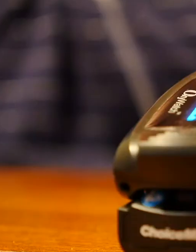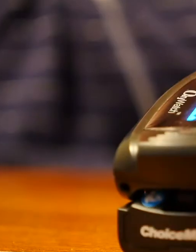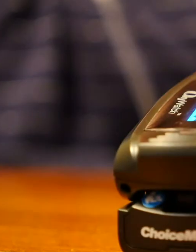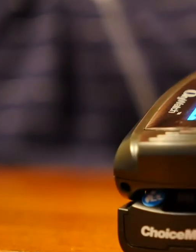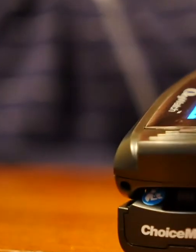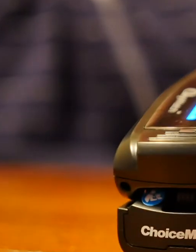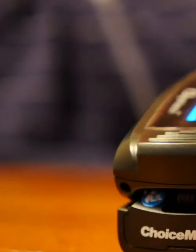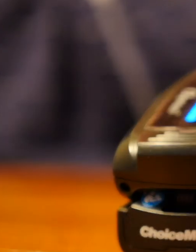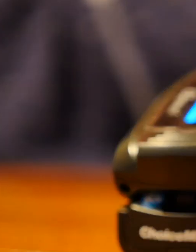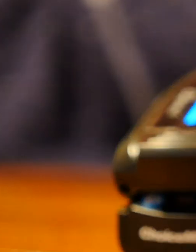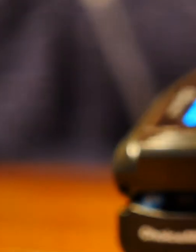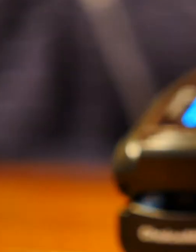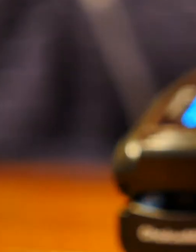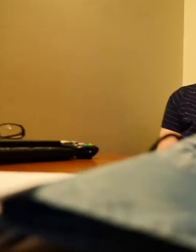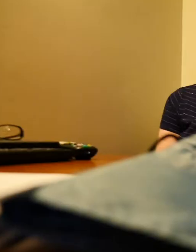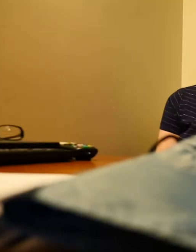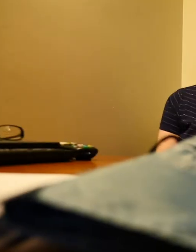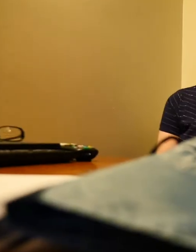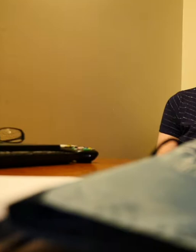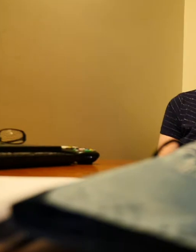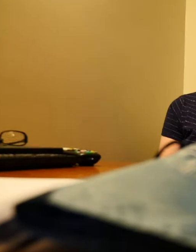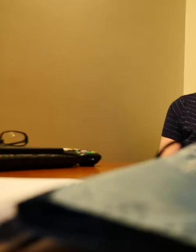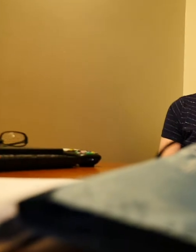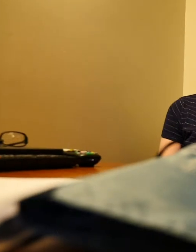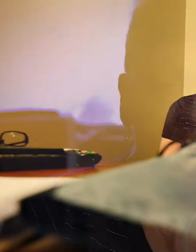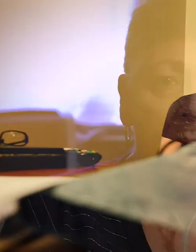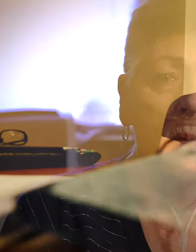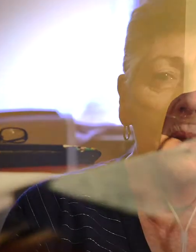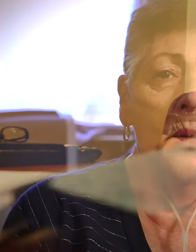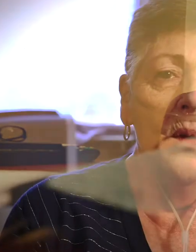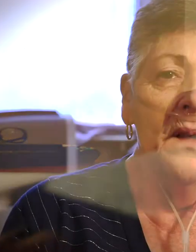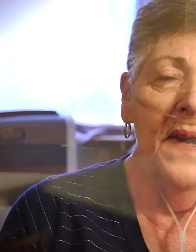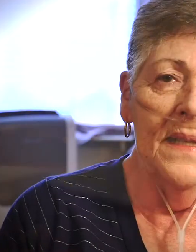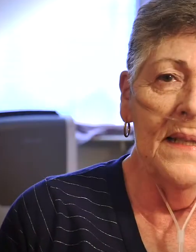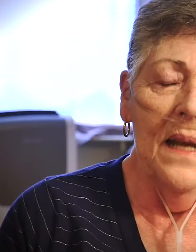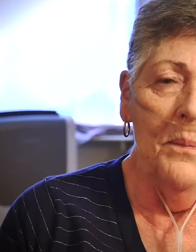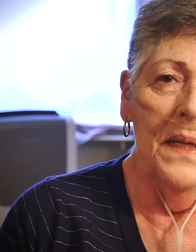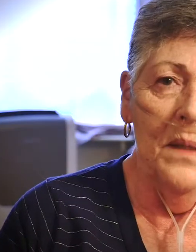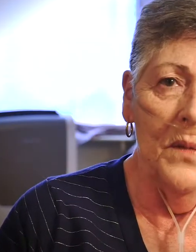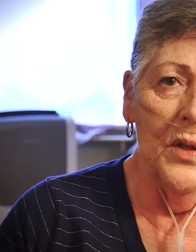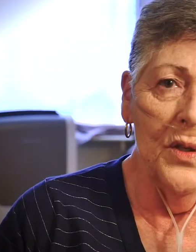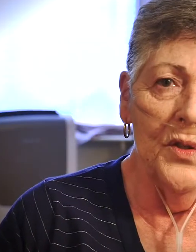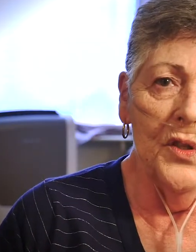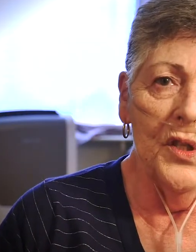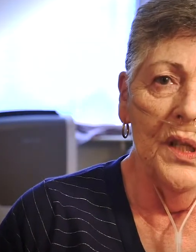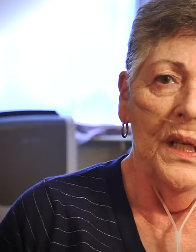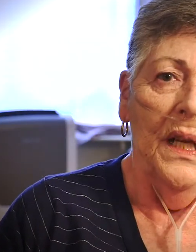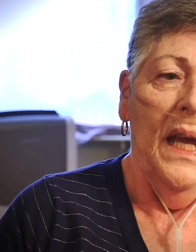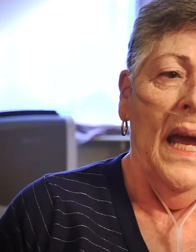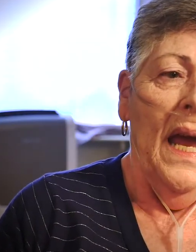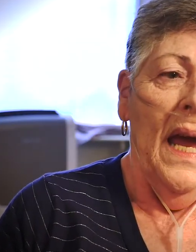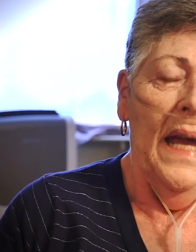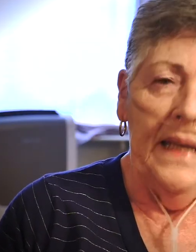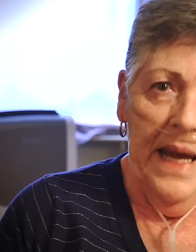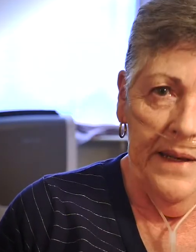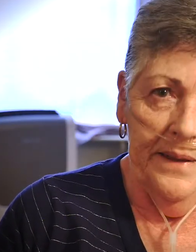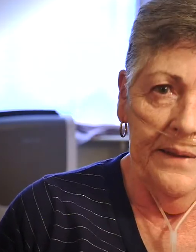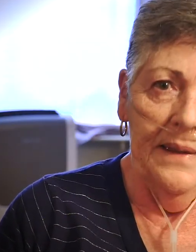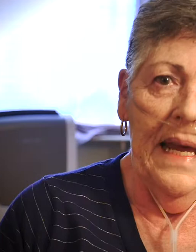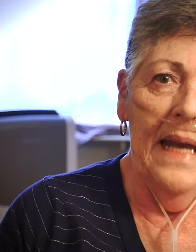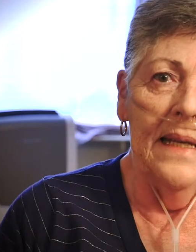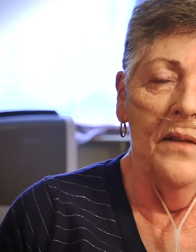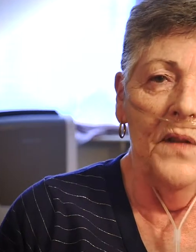healthcare facilities. Just last week, I probably would have ended up in Emerge